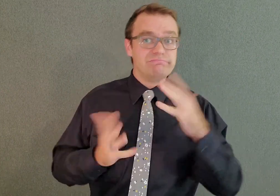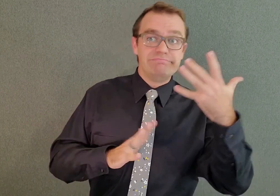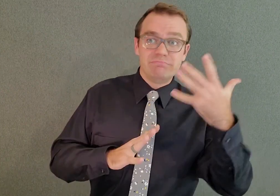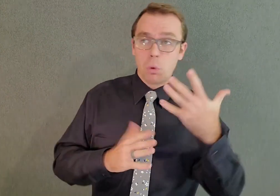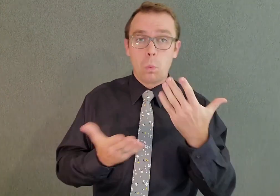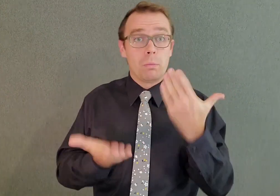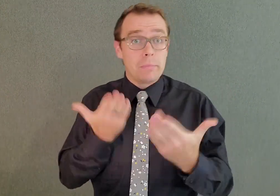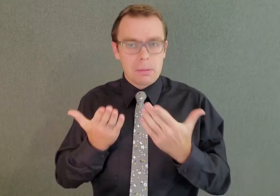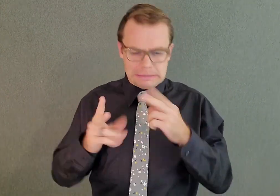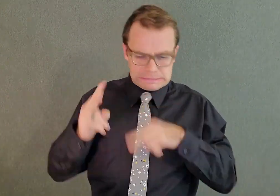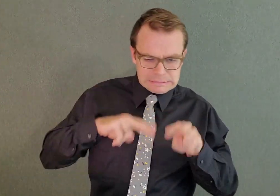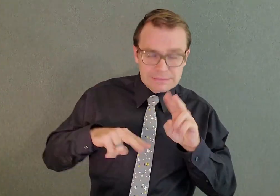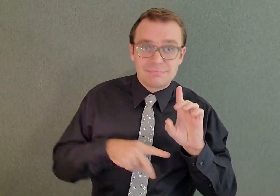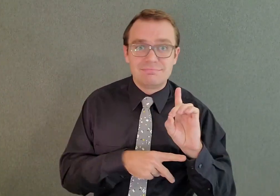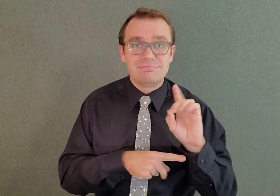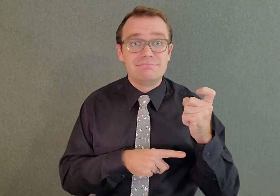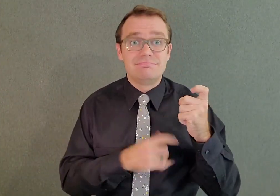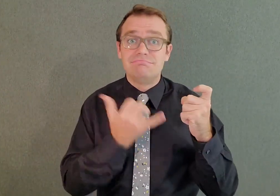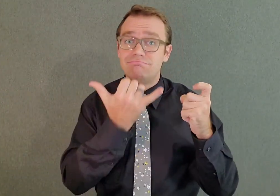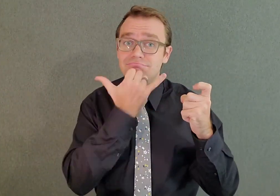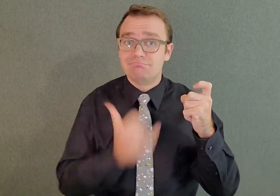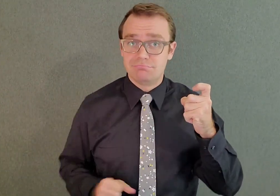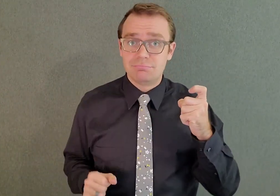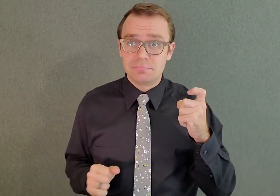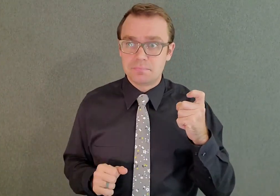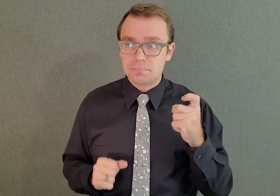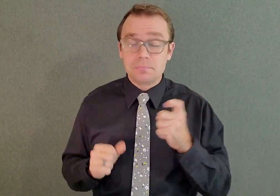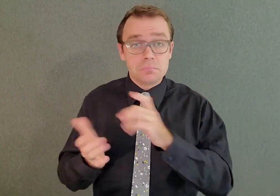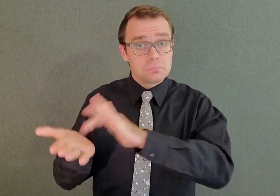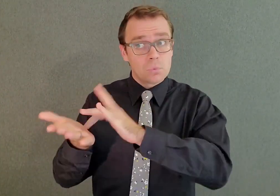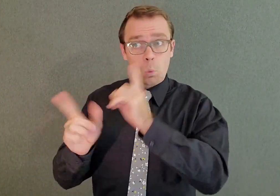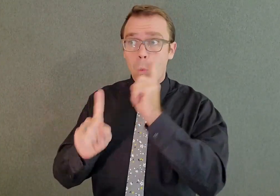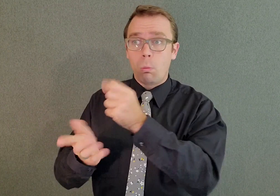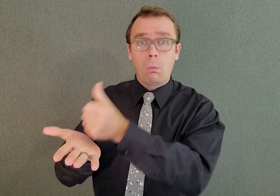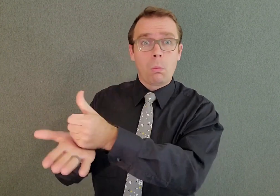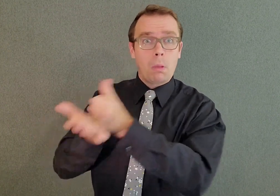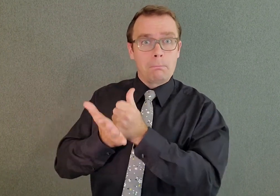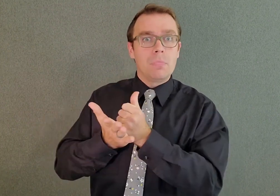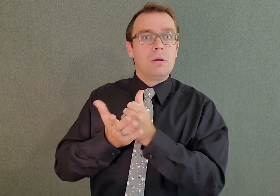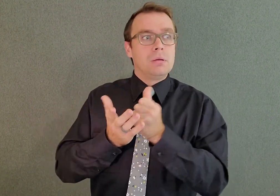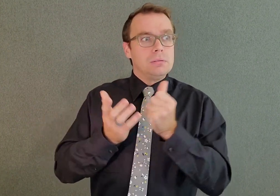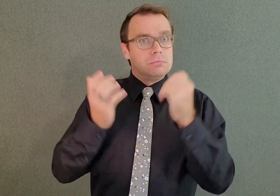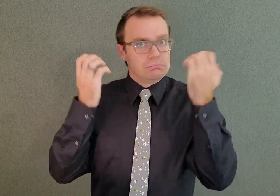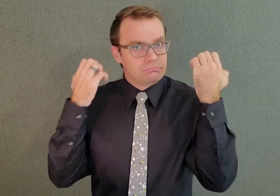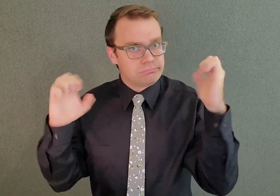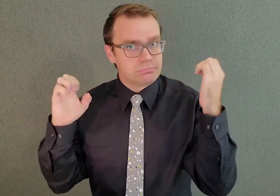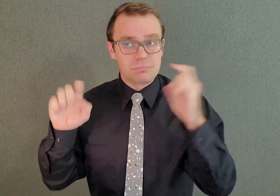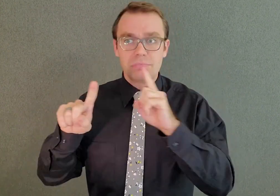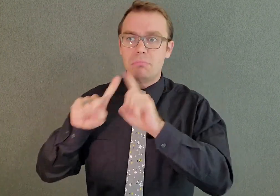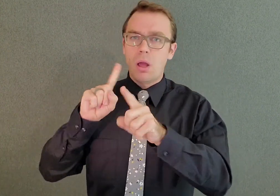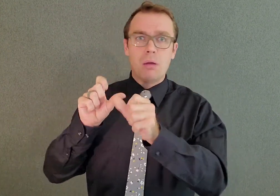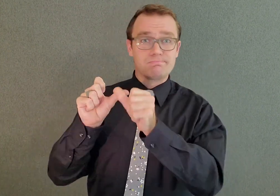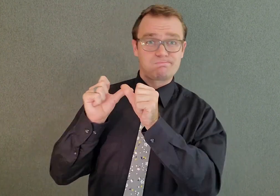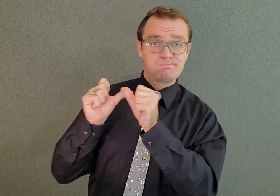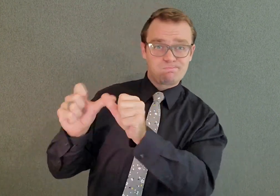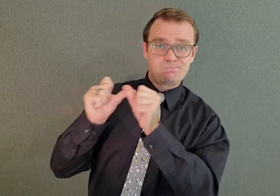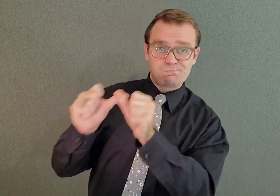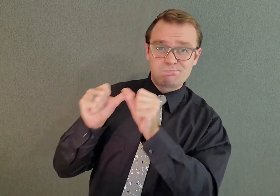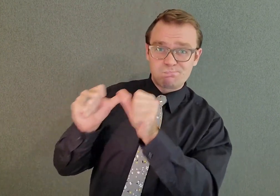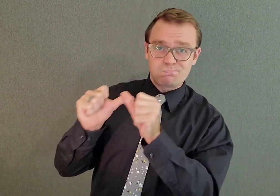and misdiagnoses. They are meant to address a dire situation, but they fail to manage conditions adequately over the long